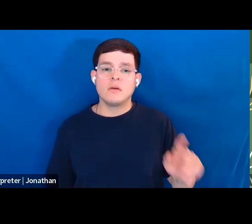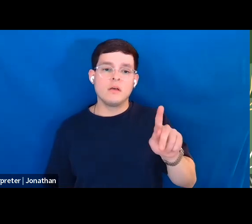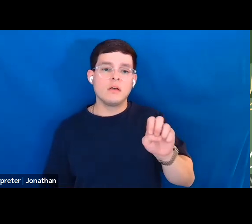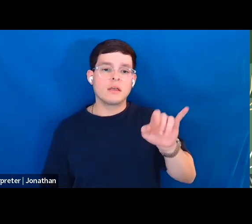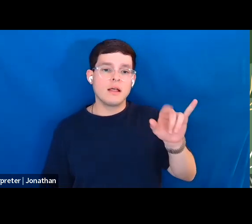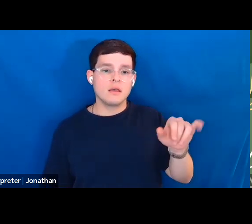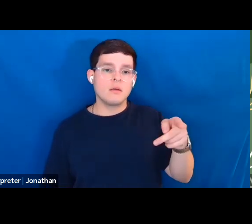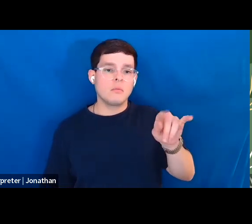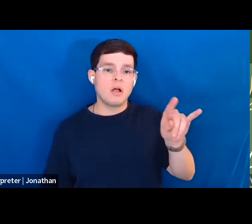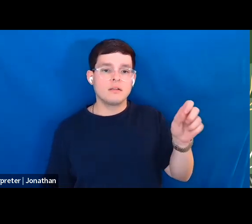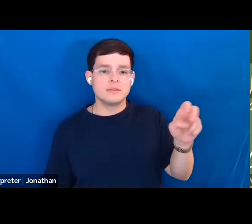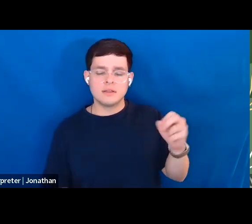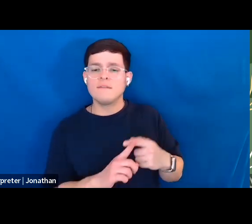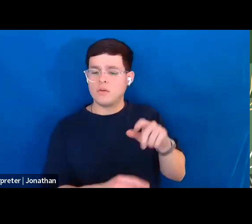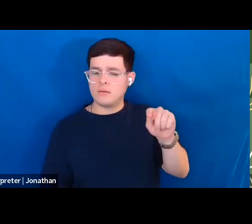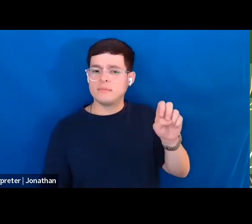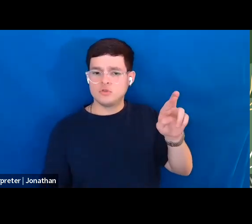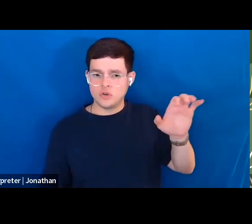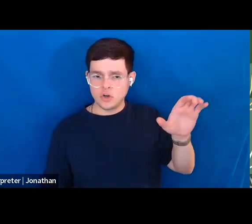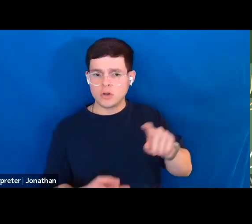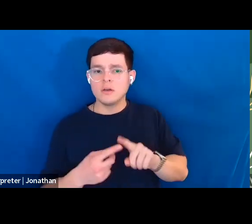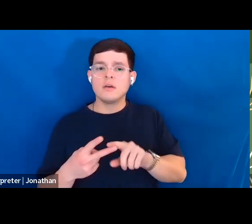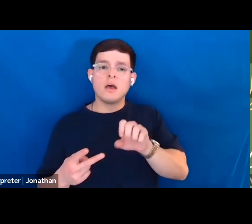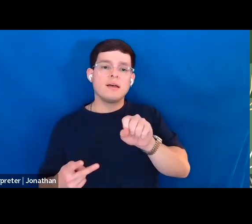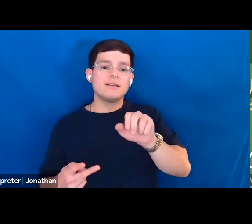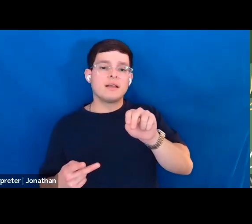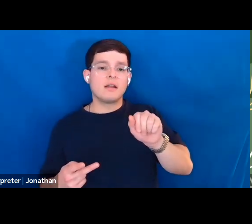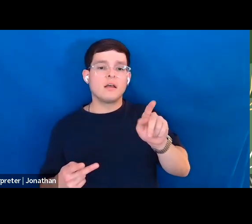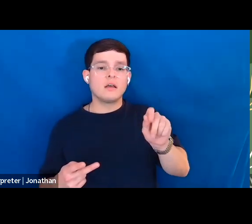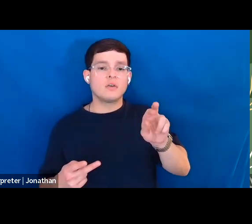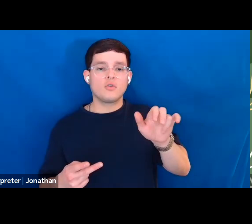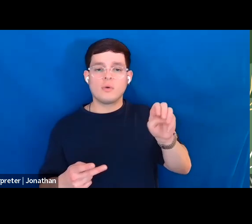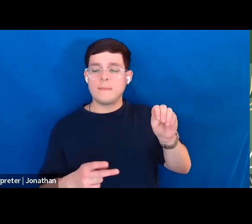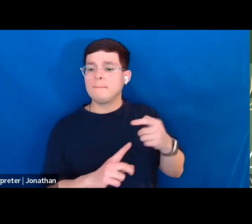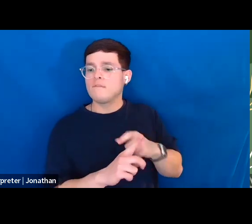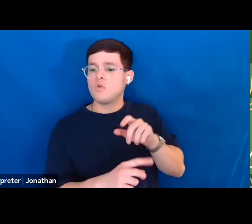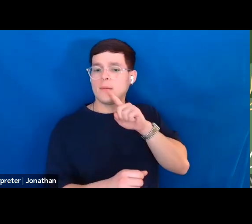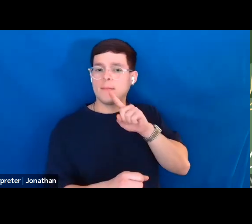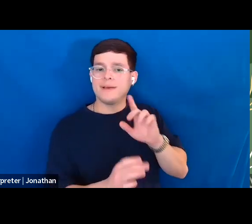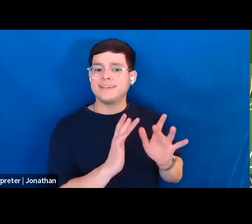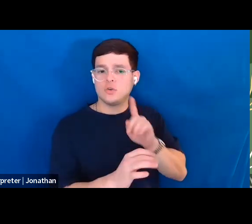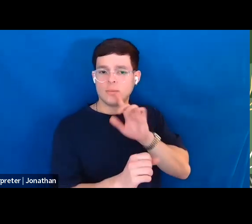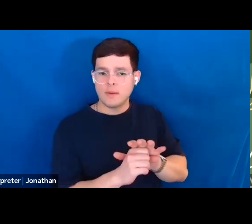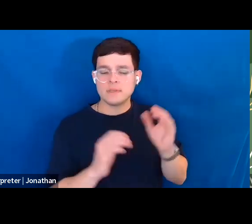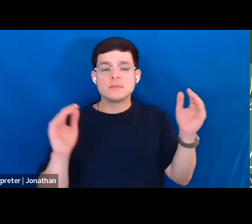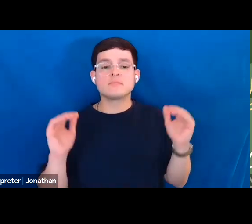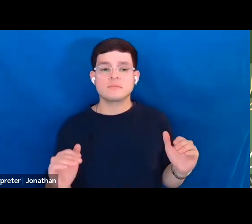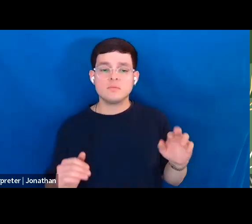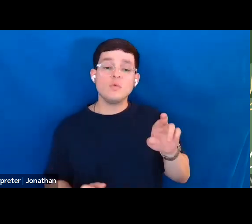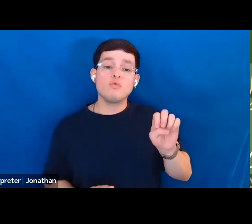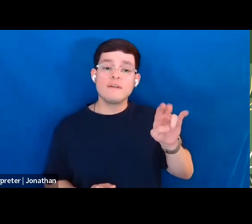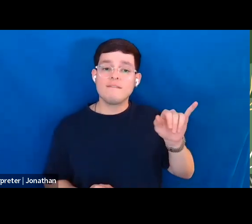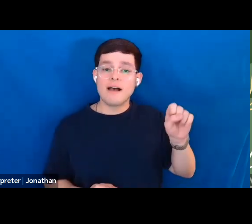Turk, Sana Karim from Digital Promise, as well as our Revised